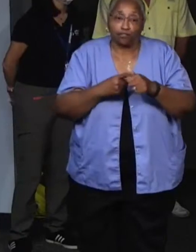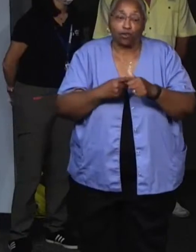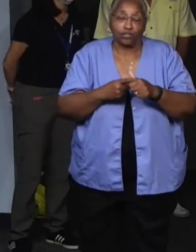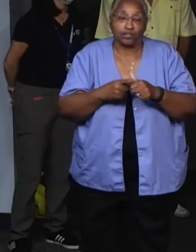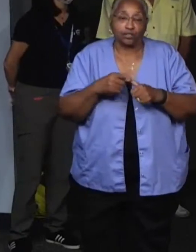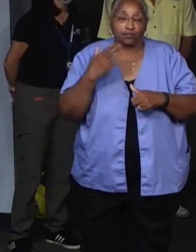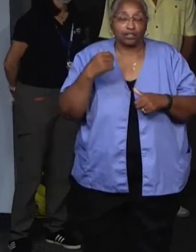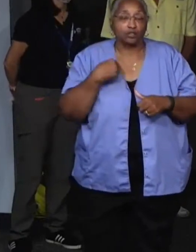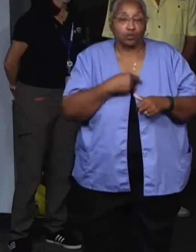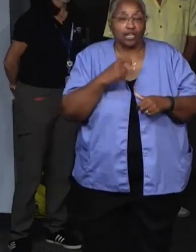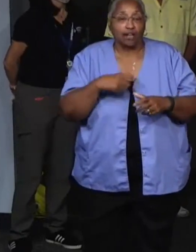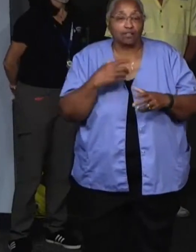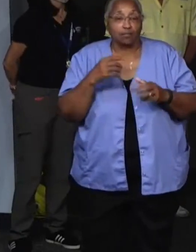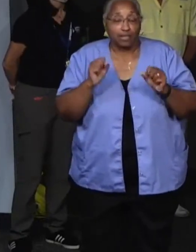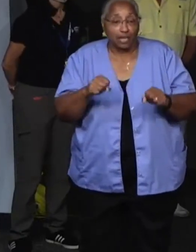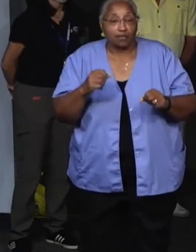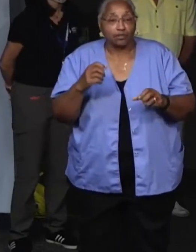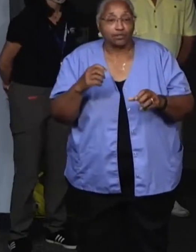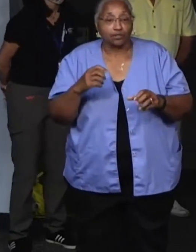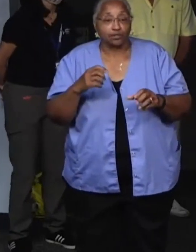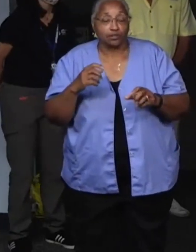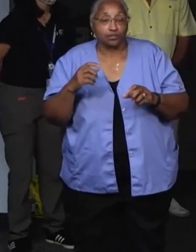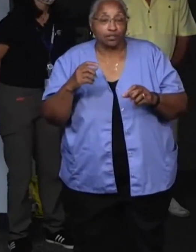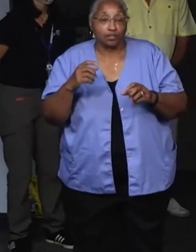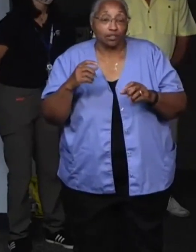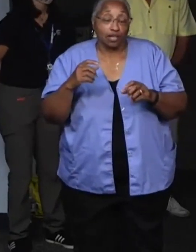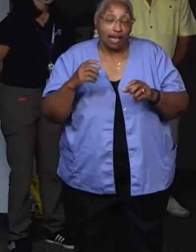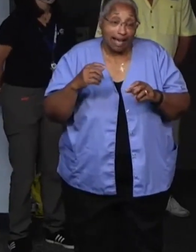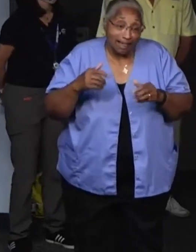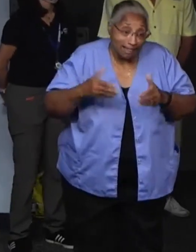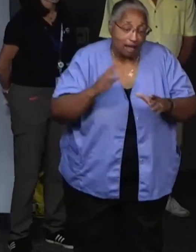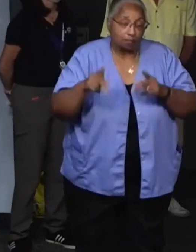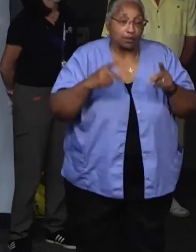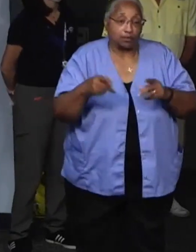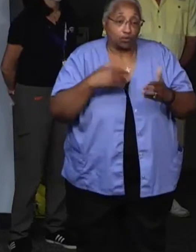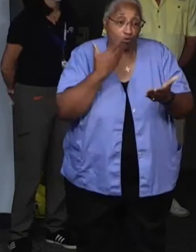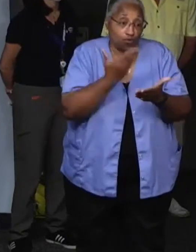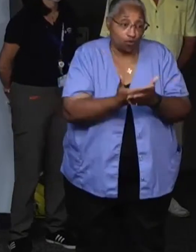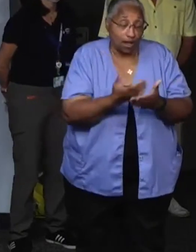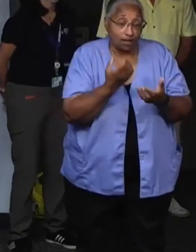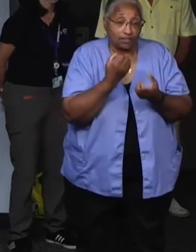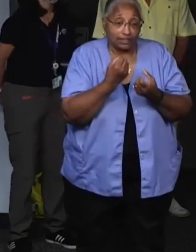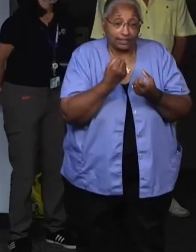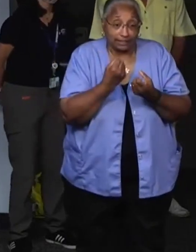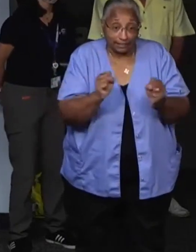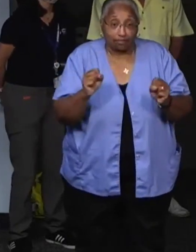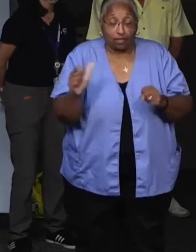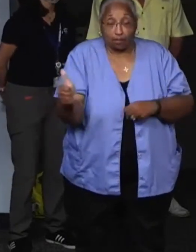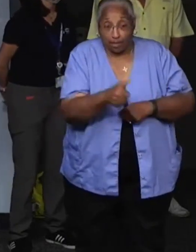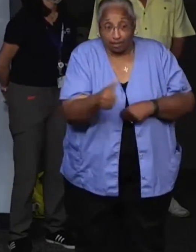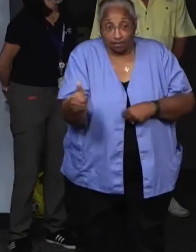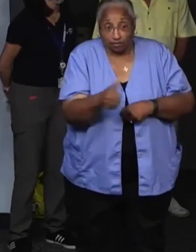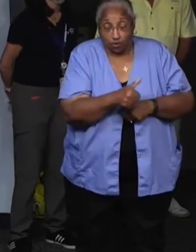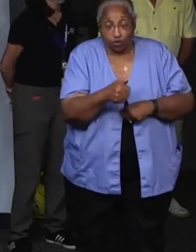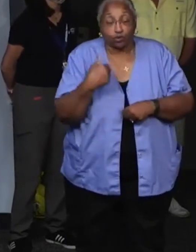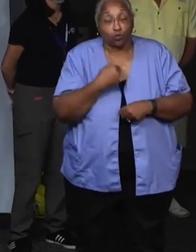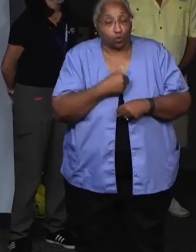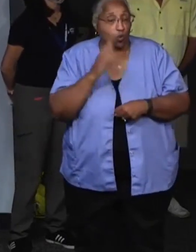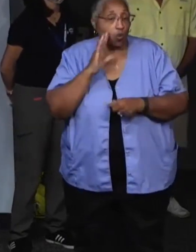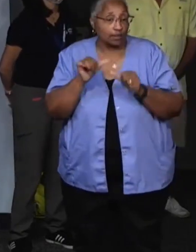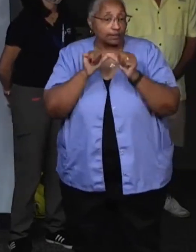get them back there safely, back and forth, so they can start to get their lives back. So look, we're going to